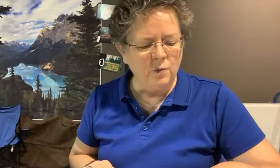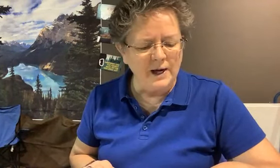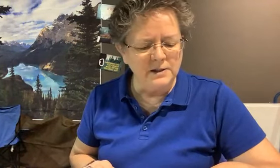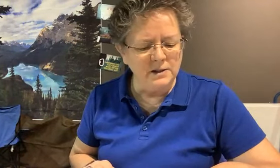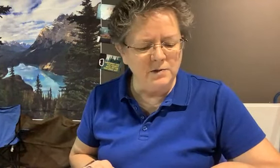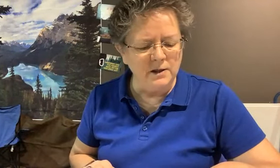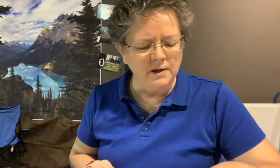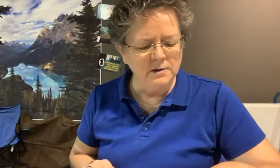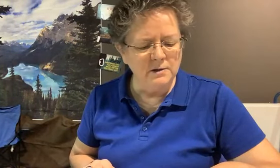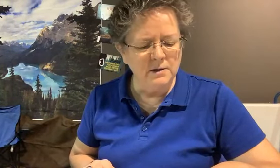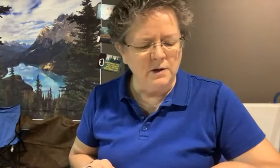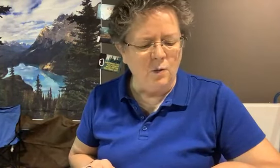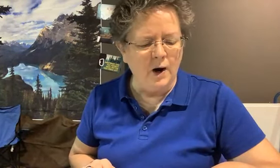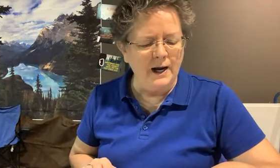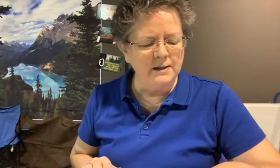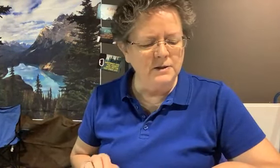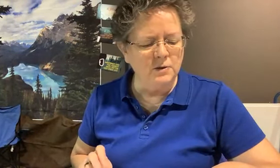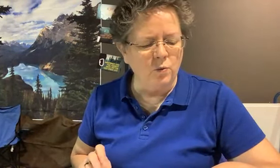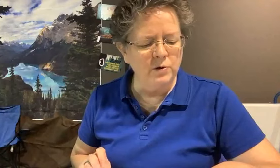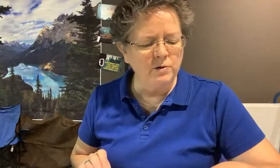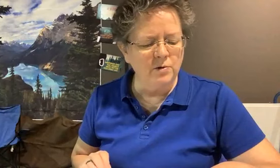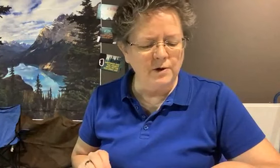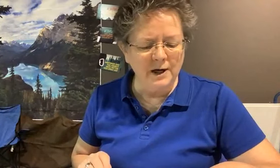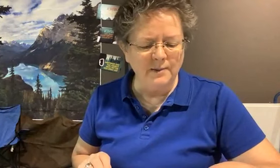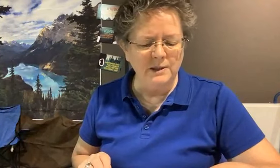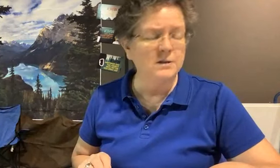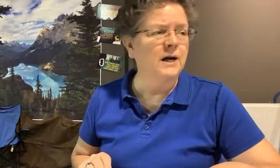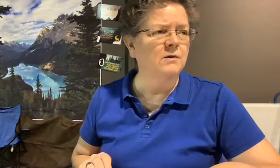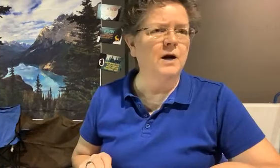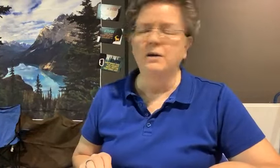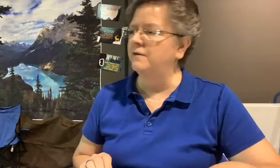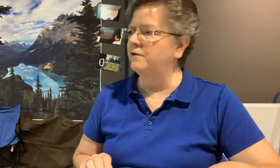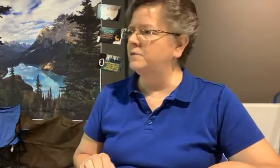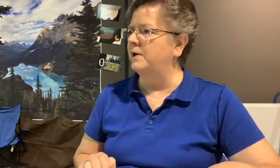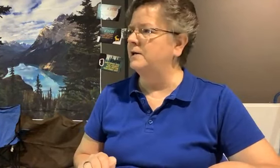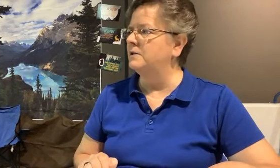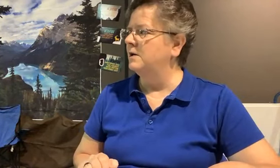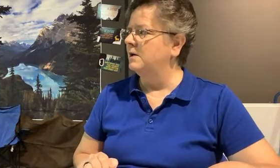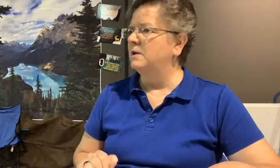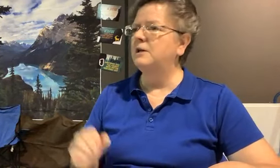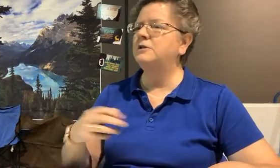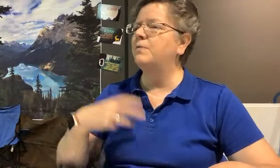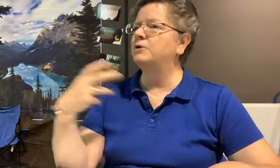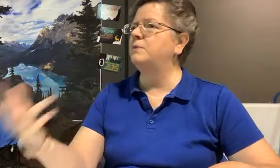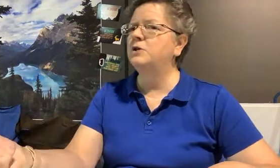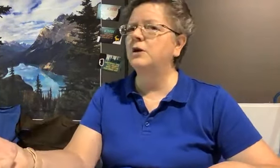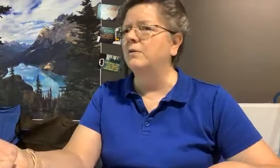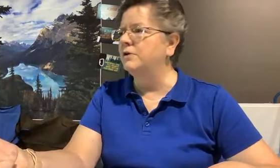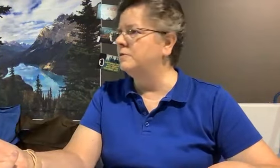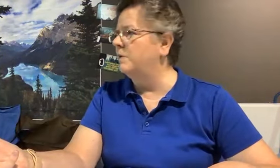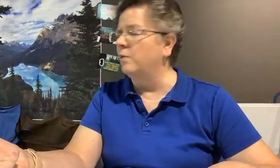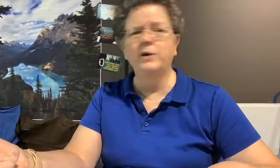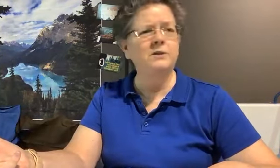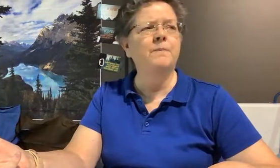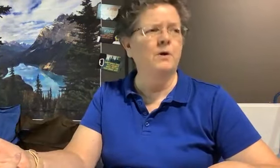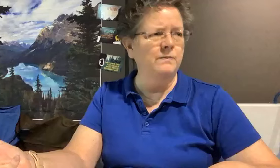why is he doing this? Why is the word of the Lord coming to Zechariah in the first place that he's supposed to be sharing with these people? What's the